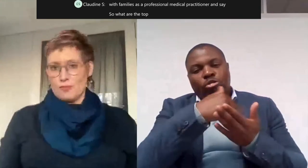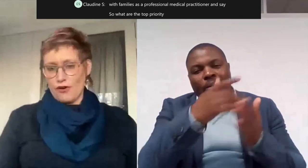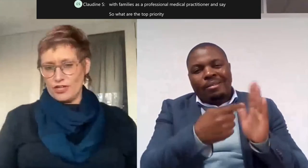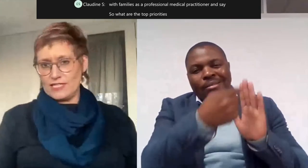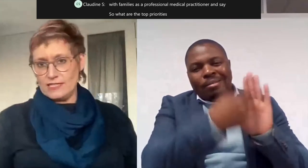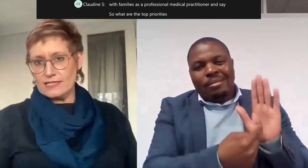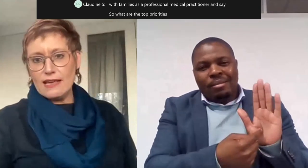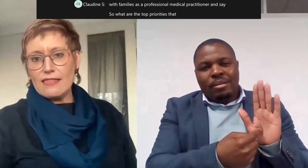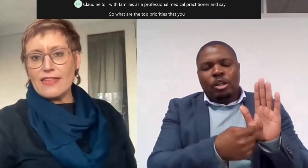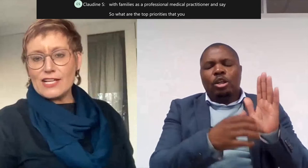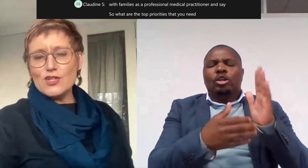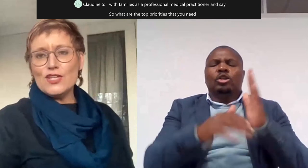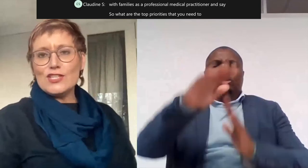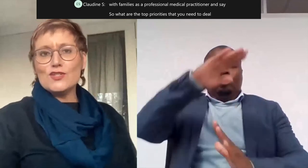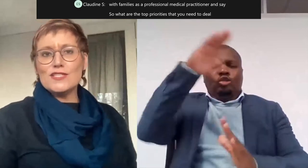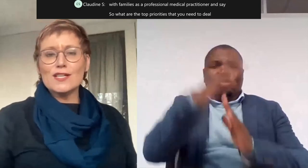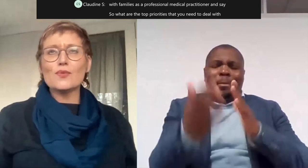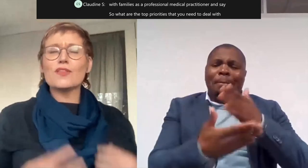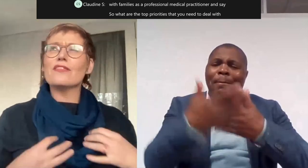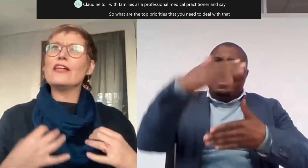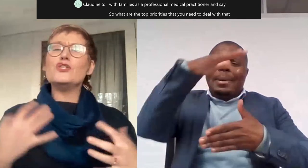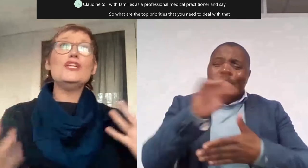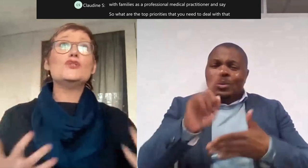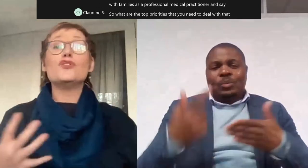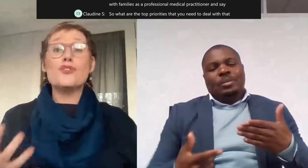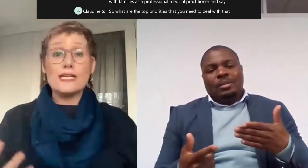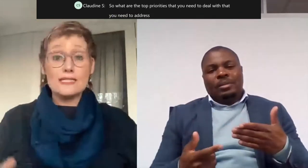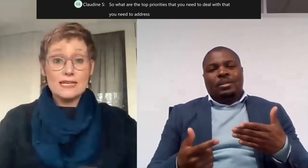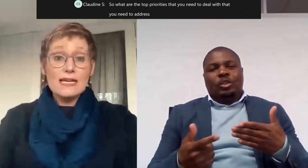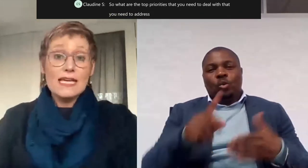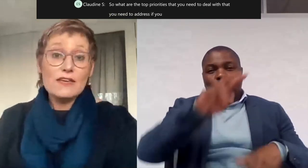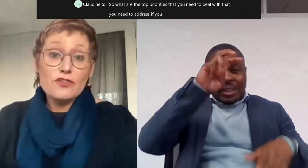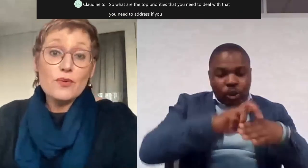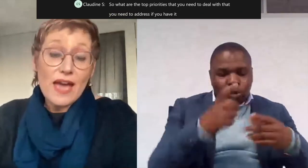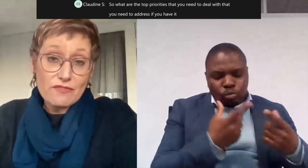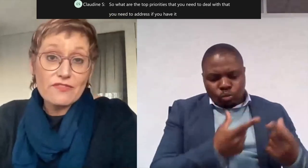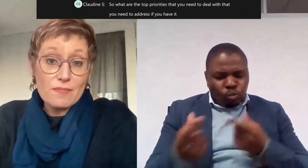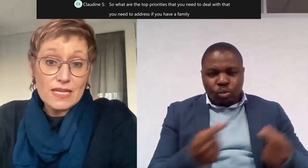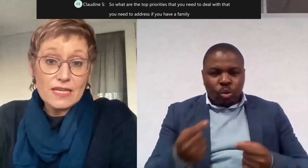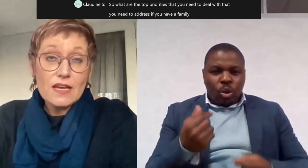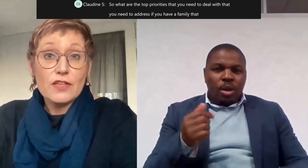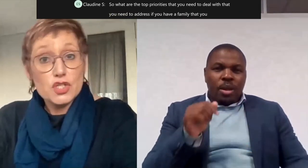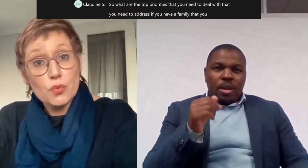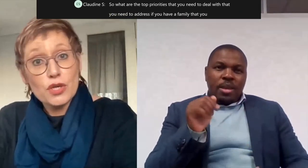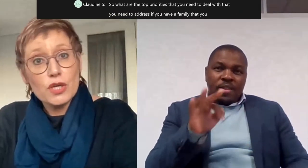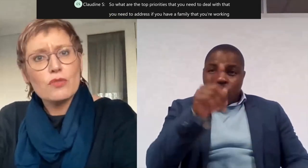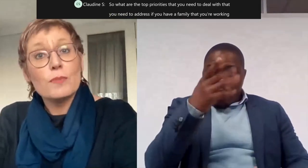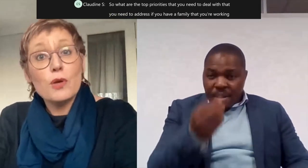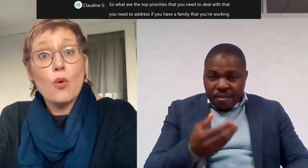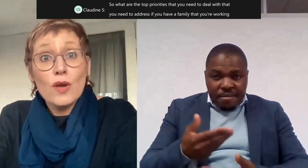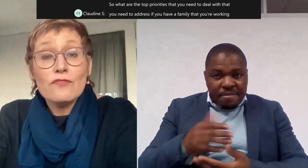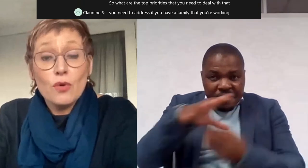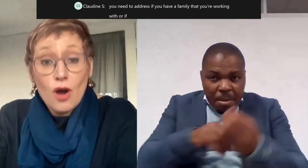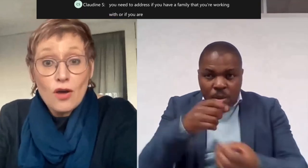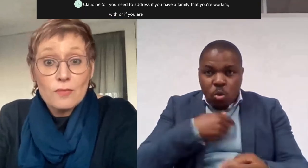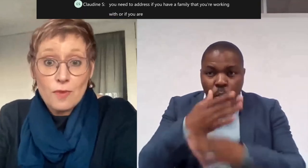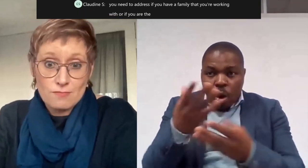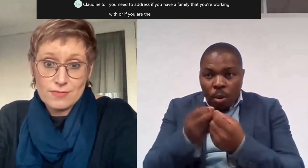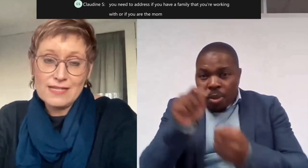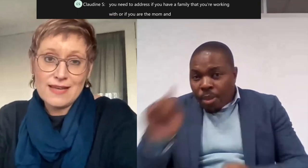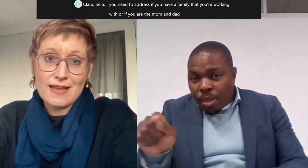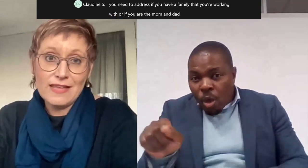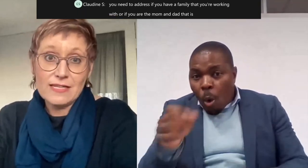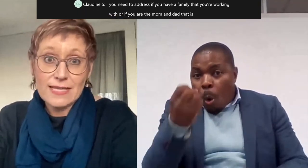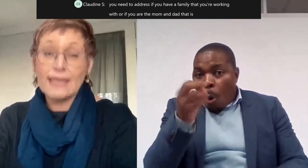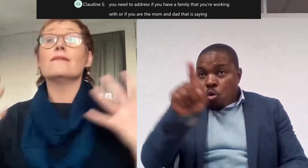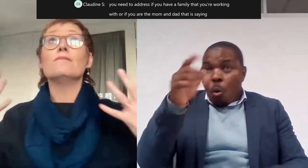are the top priorities that you need to deal with and that you need to address if you have a family that you're working with, or if you are the